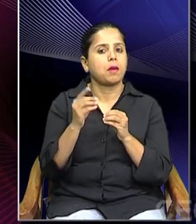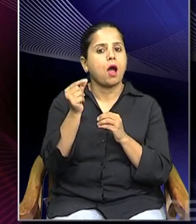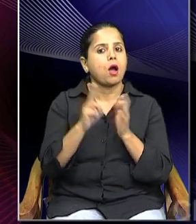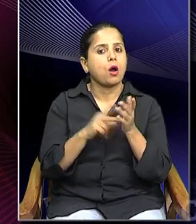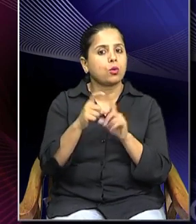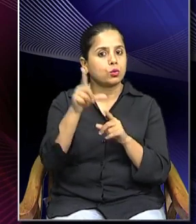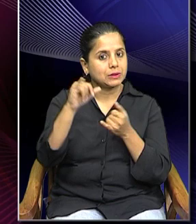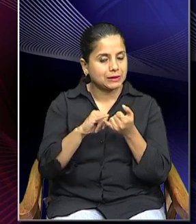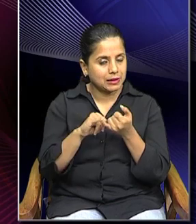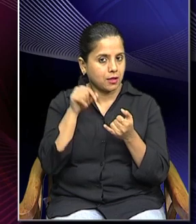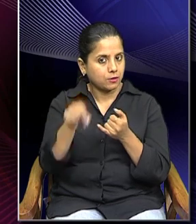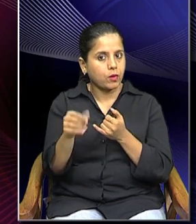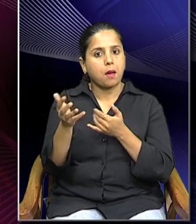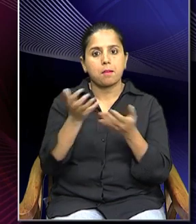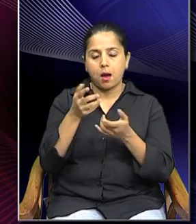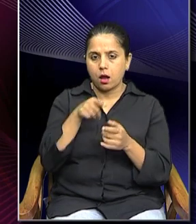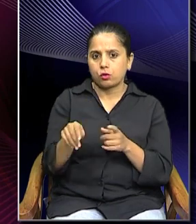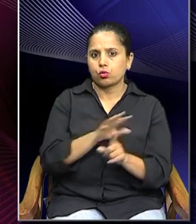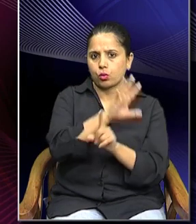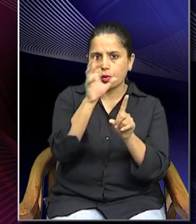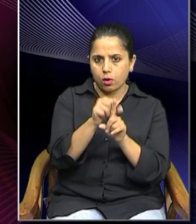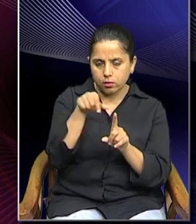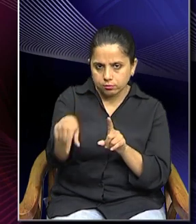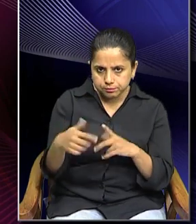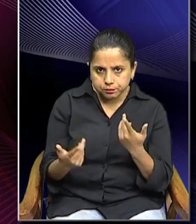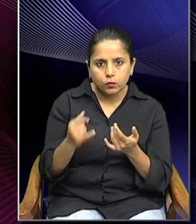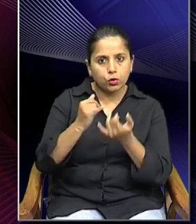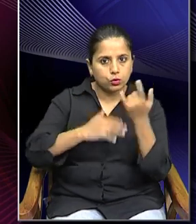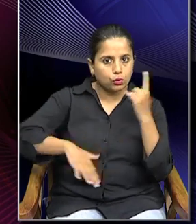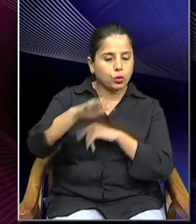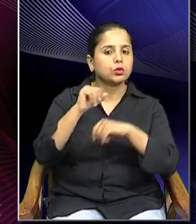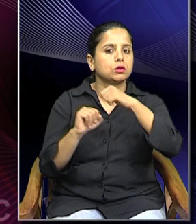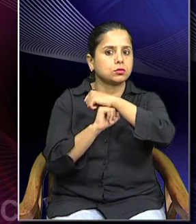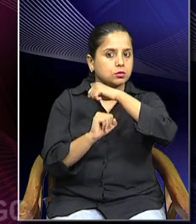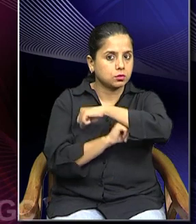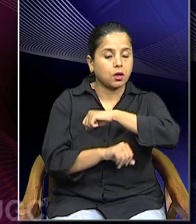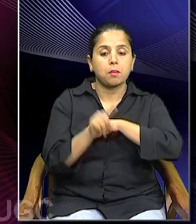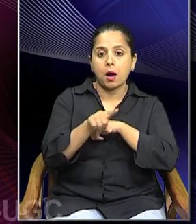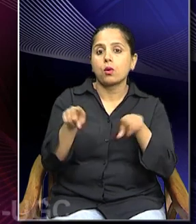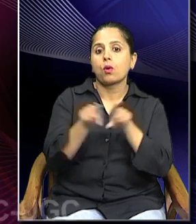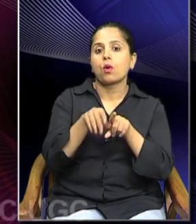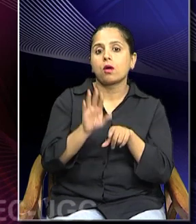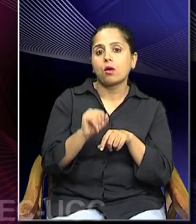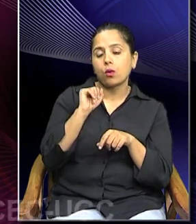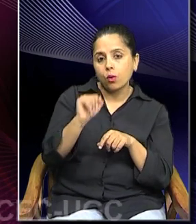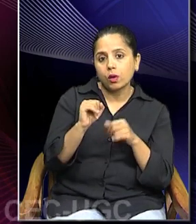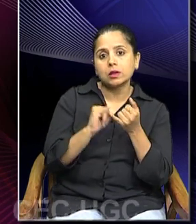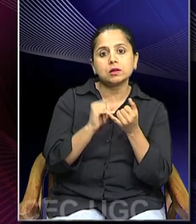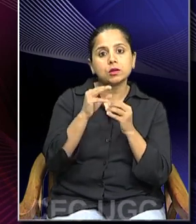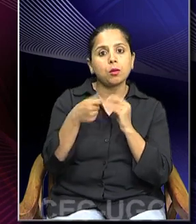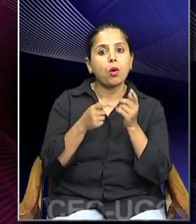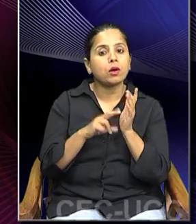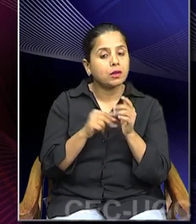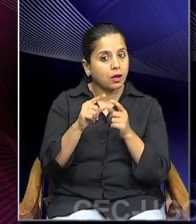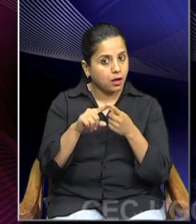market unrestrained by culture and social structure, but also the notion of a subordinate